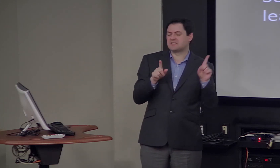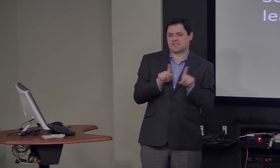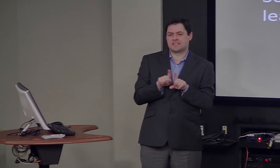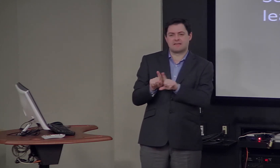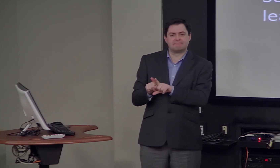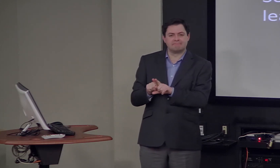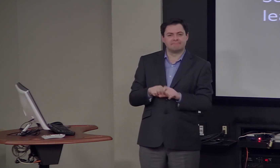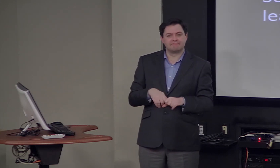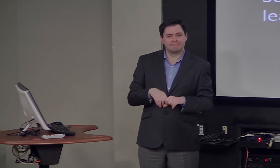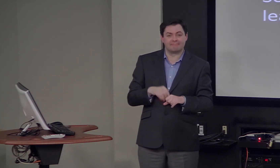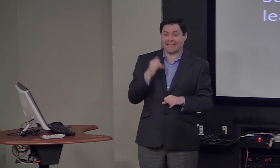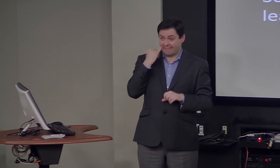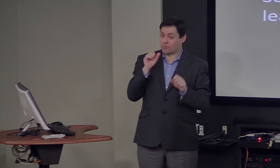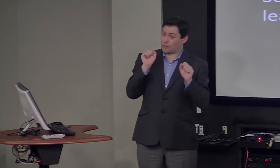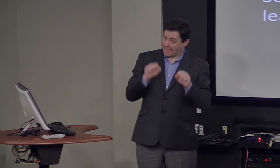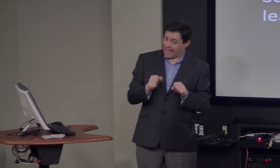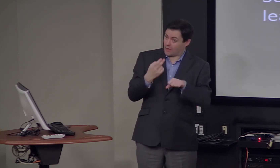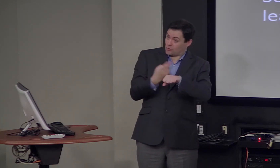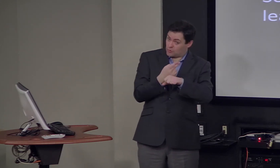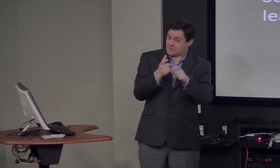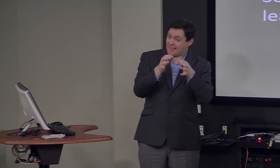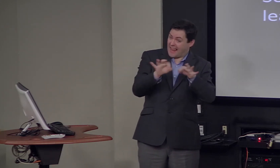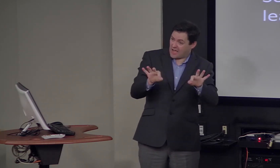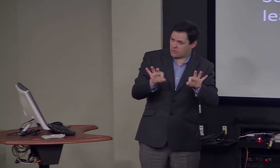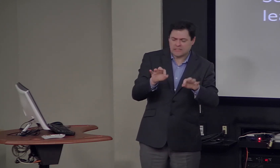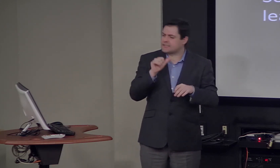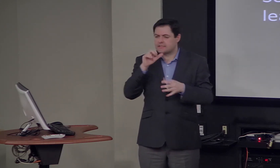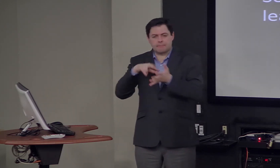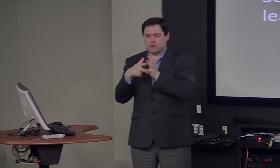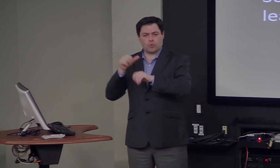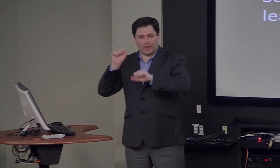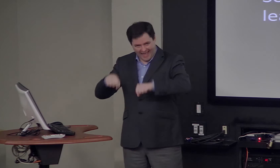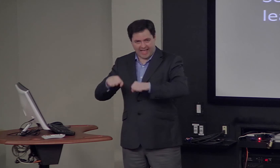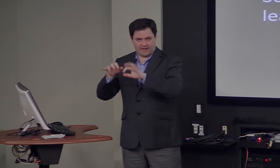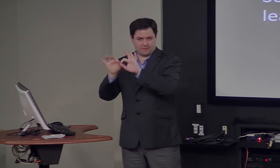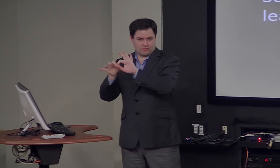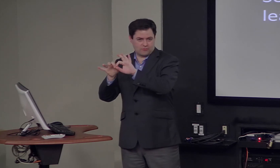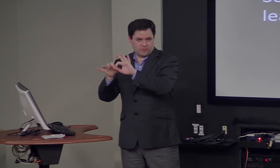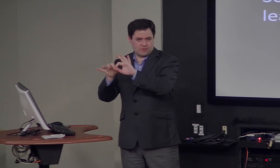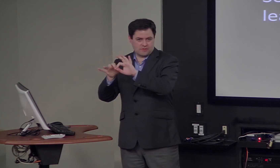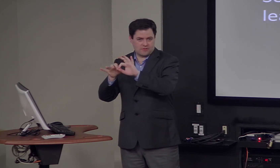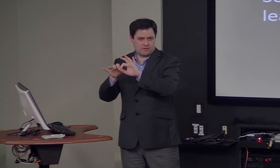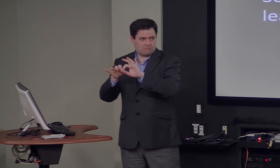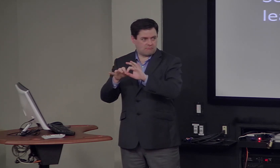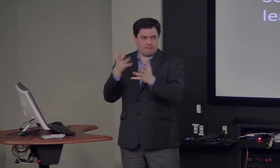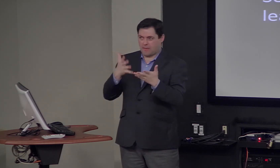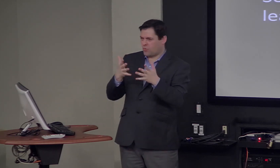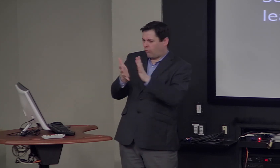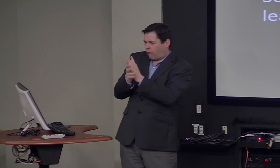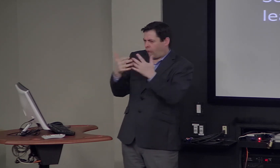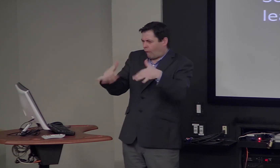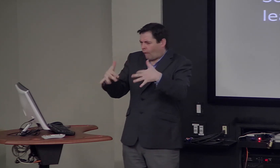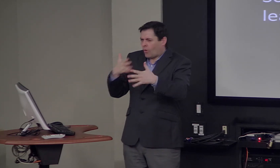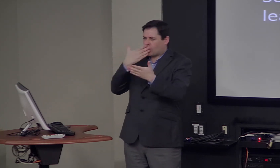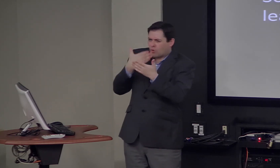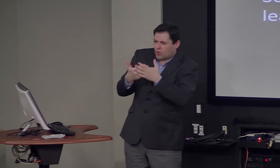given. And this test basically speaks to that. If you can use a language, though, it doesn't necessarily mean that you can